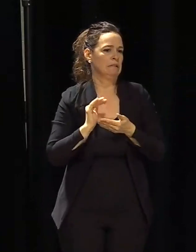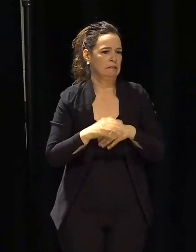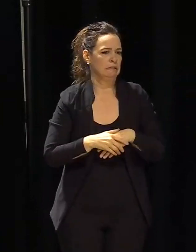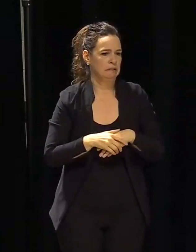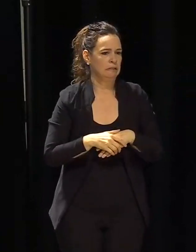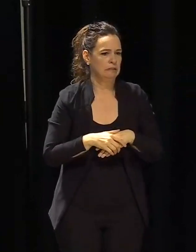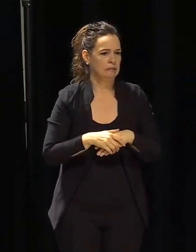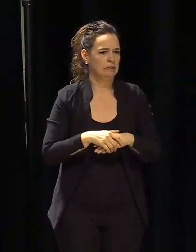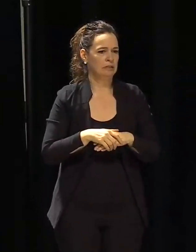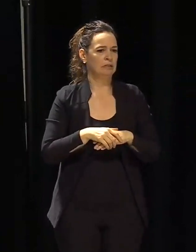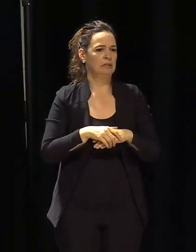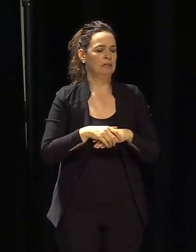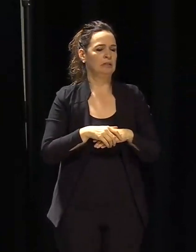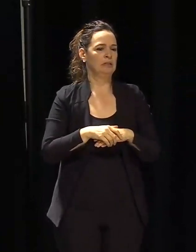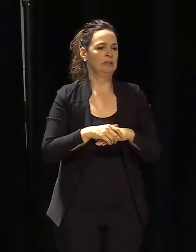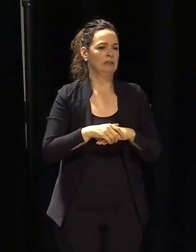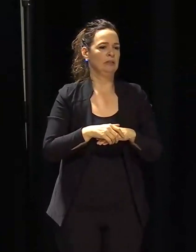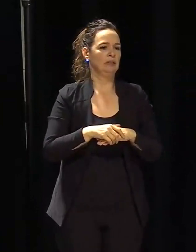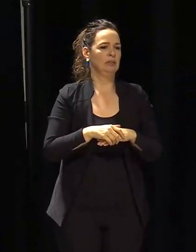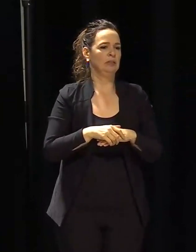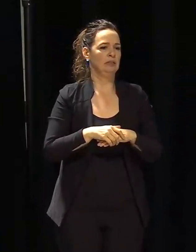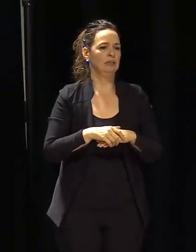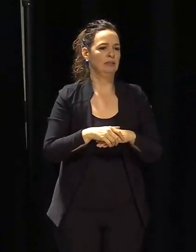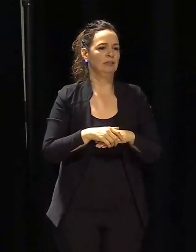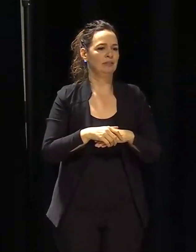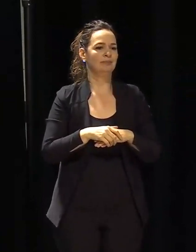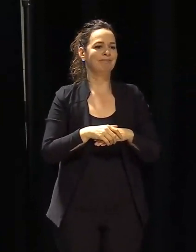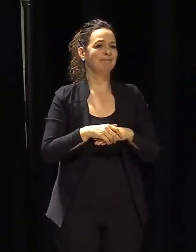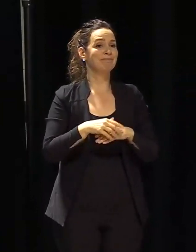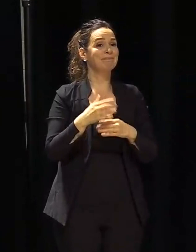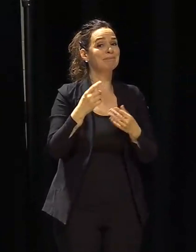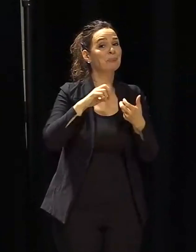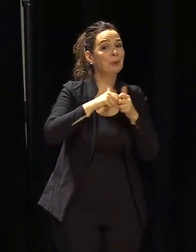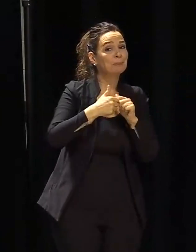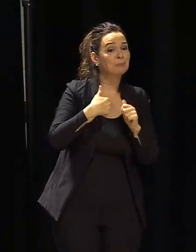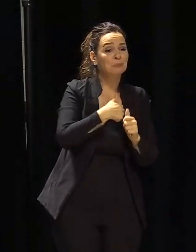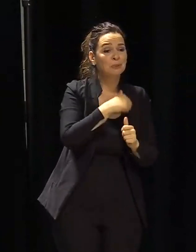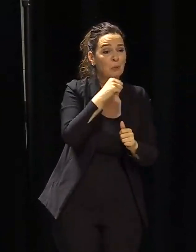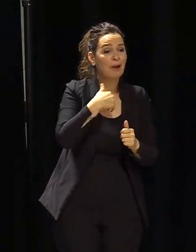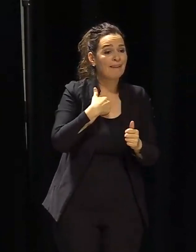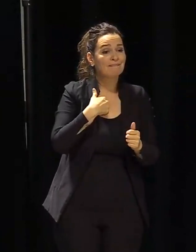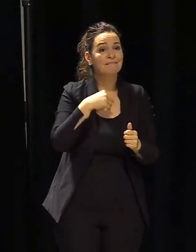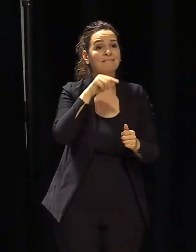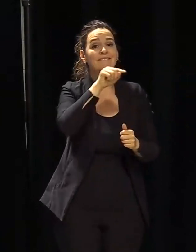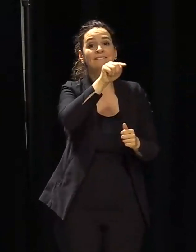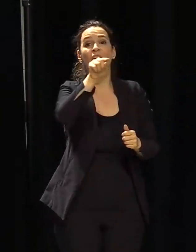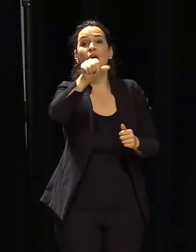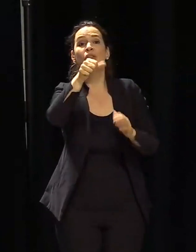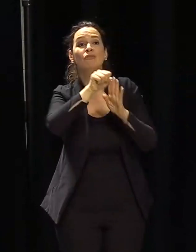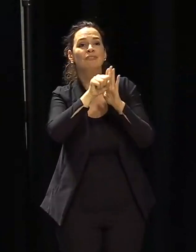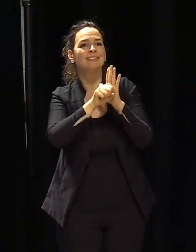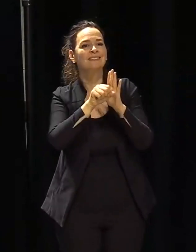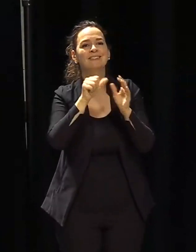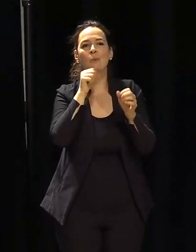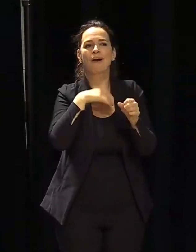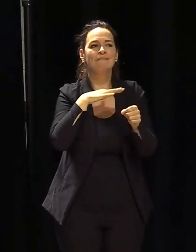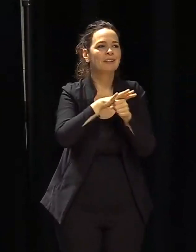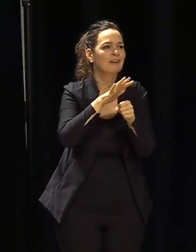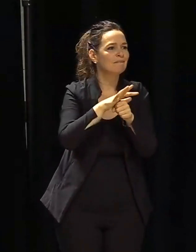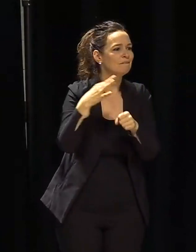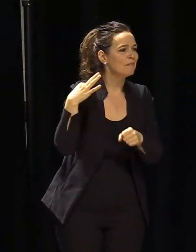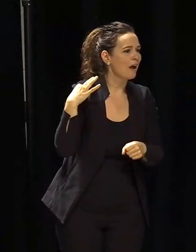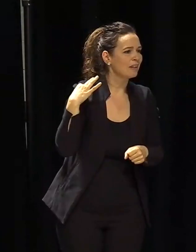were giving volunteers now need their own personnel. So this is going to be the real challenge going through the final quarter